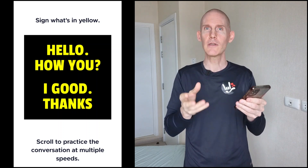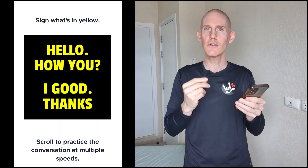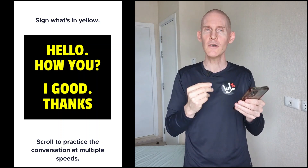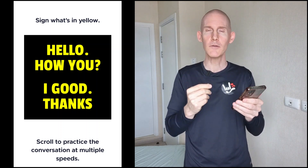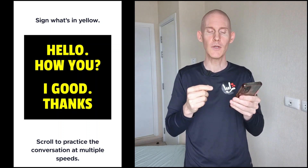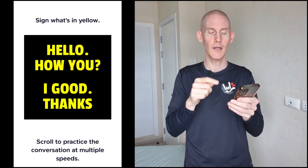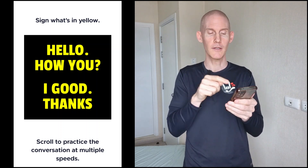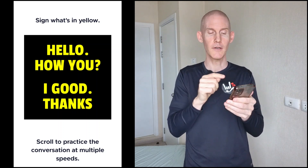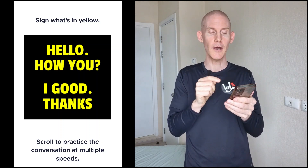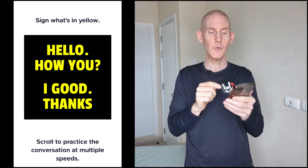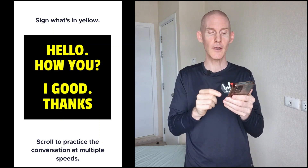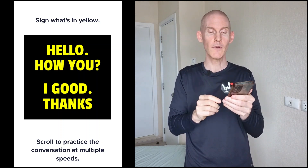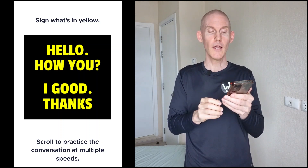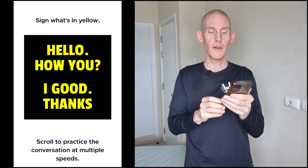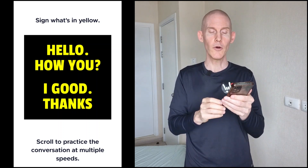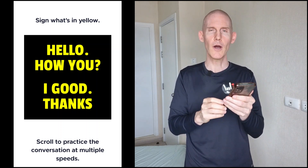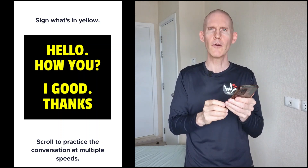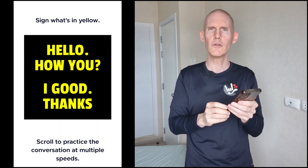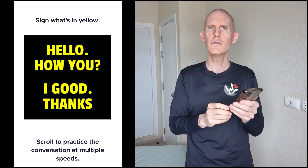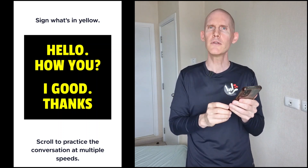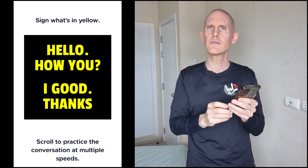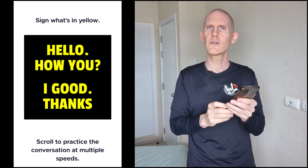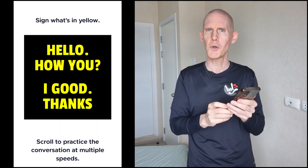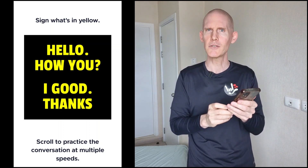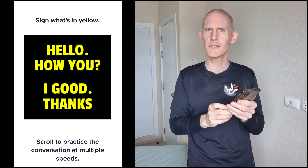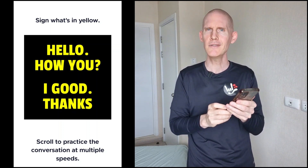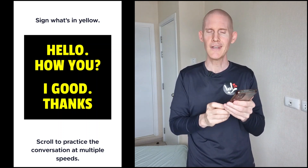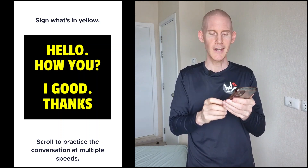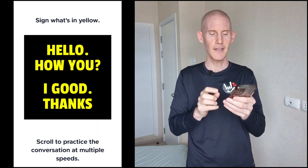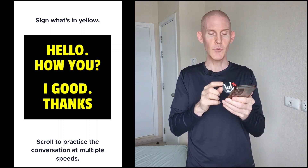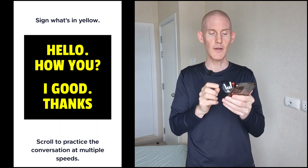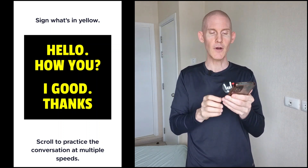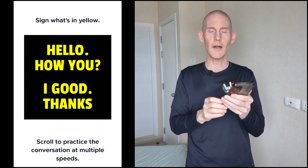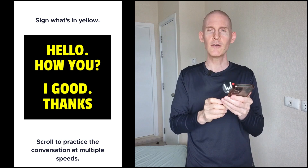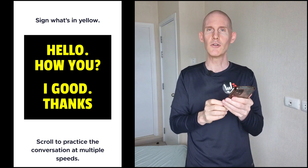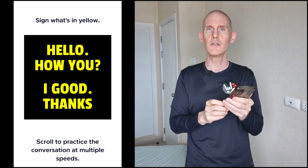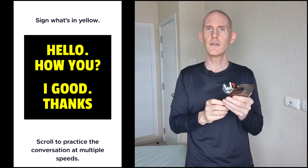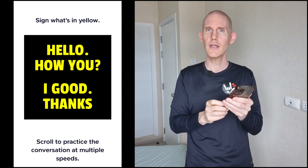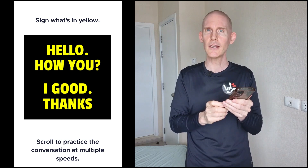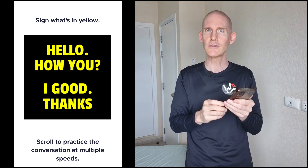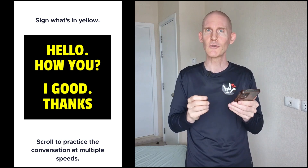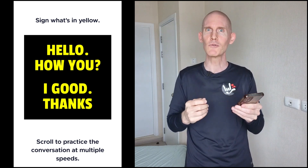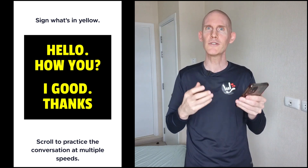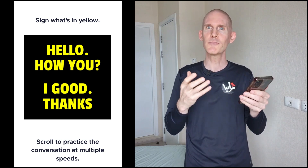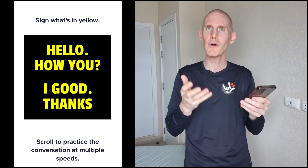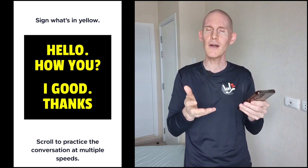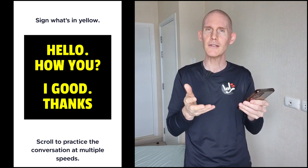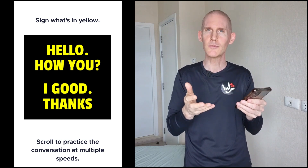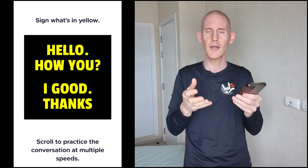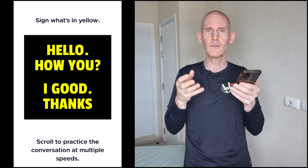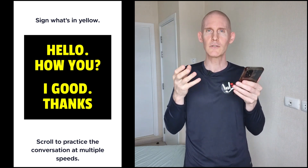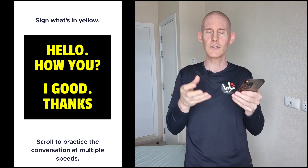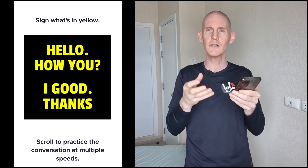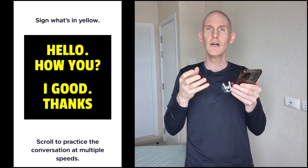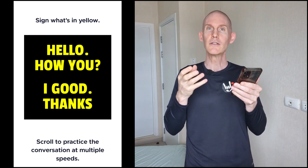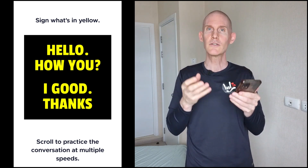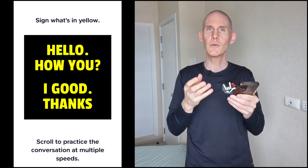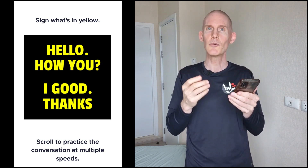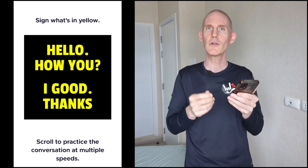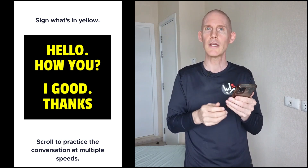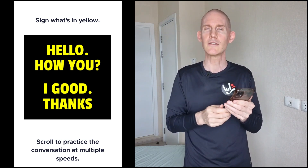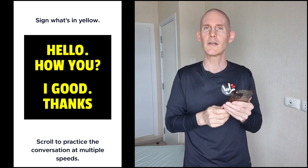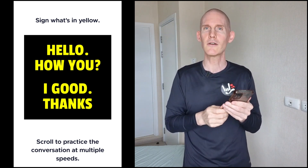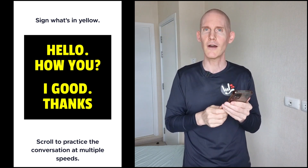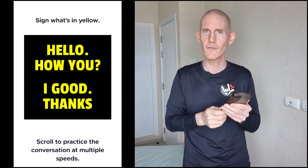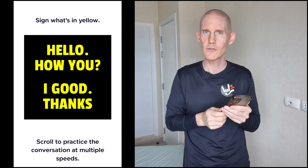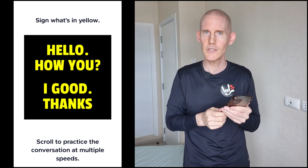that we've been learning. At the top we have, hello, how are you? That's the question. And then we have, I good, thanks, the response. We have this little